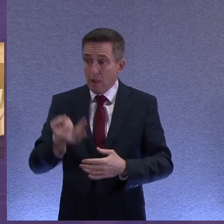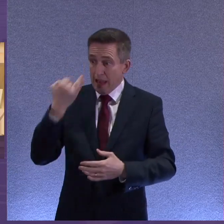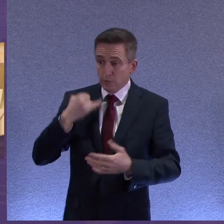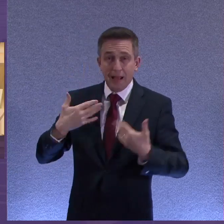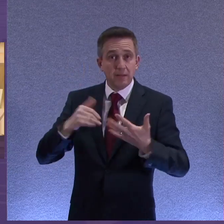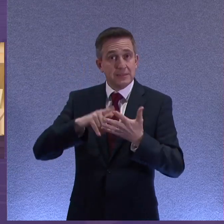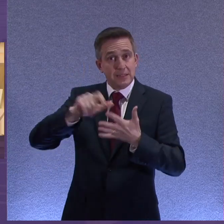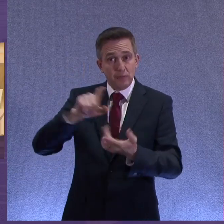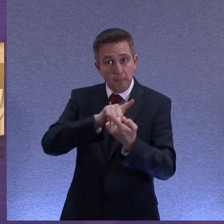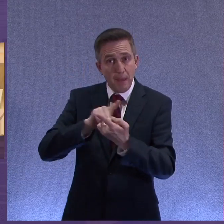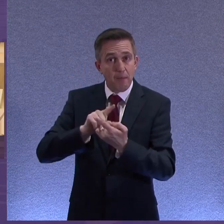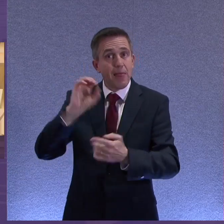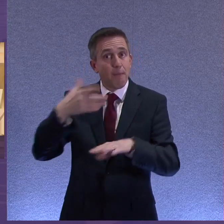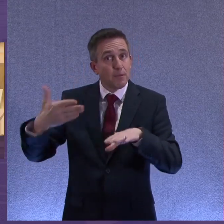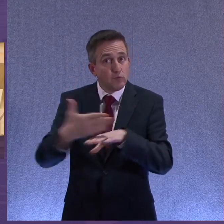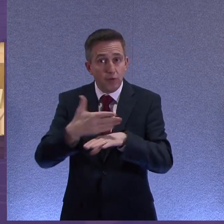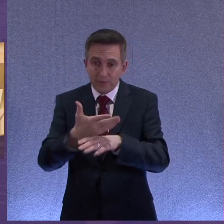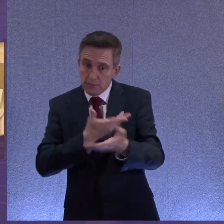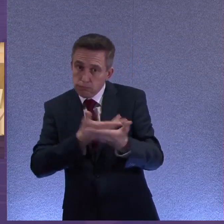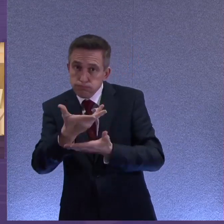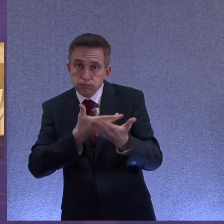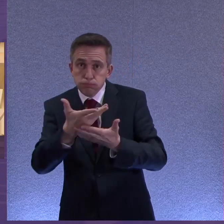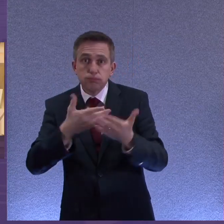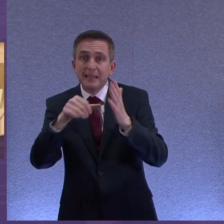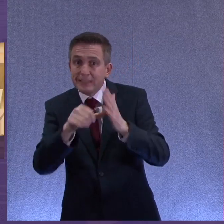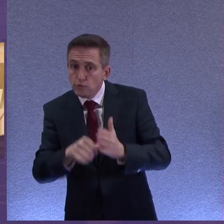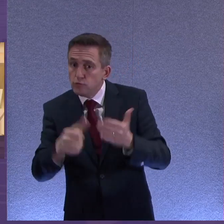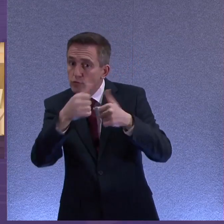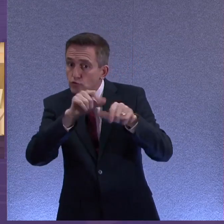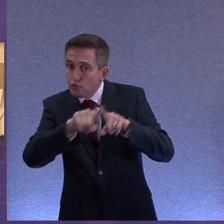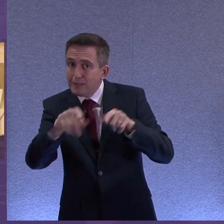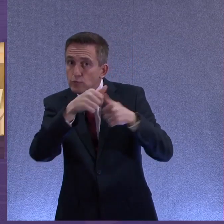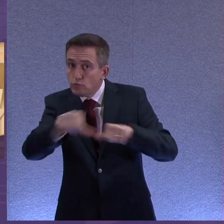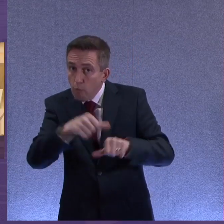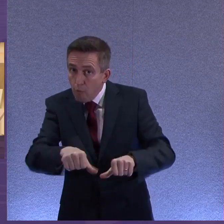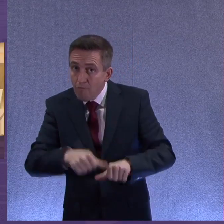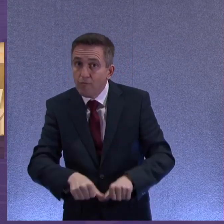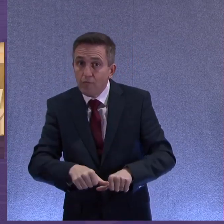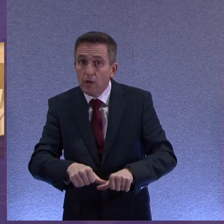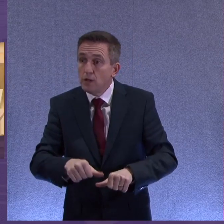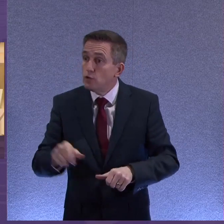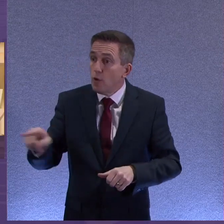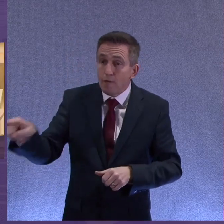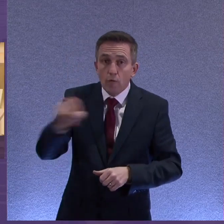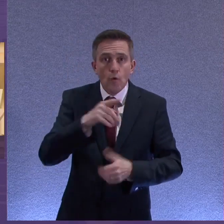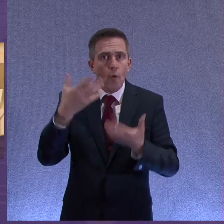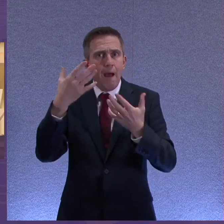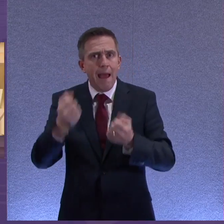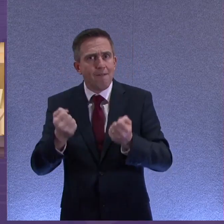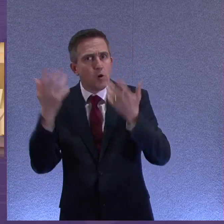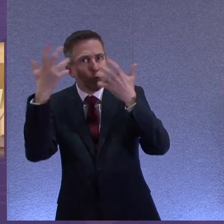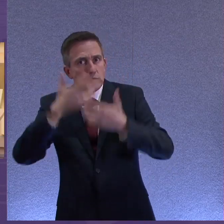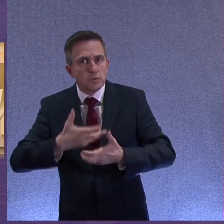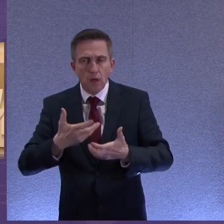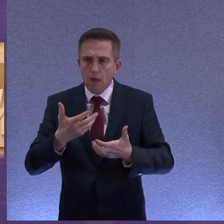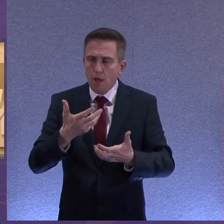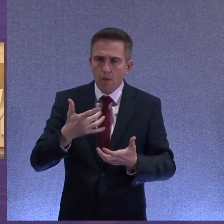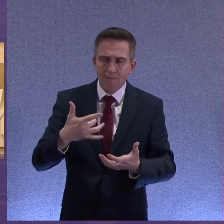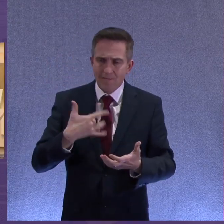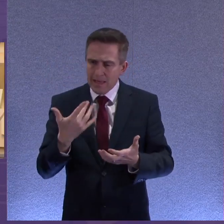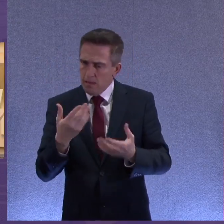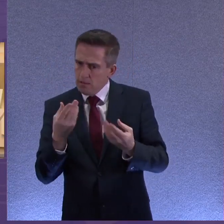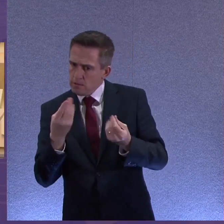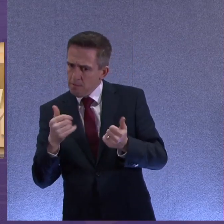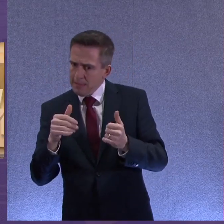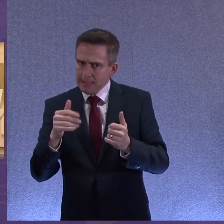to resolve those issues. We will do that systematically. If there are concerns being raised in this difficult, challenging, uncertain period,